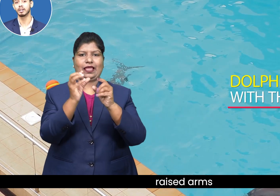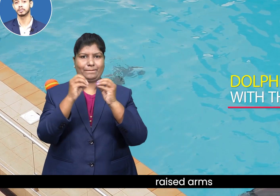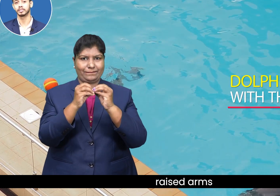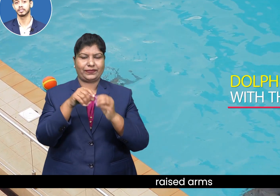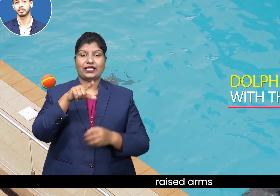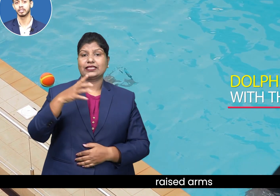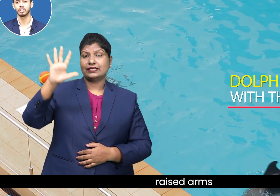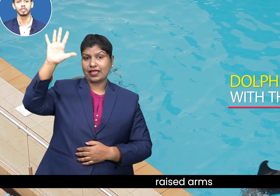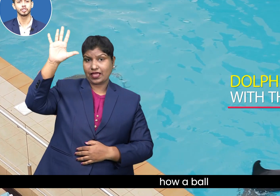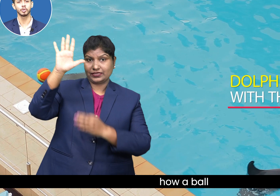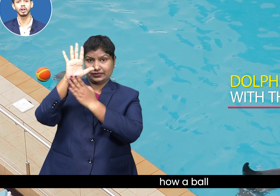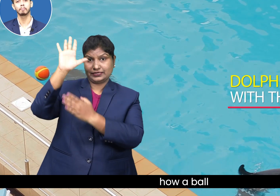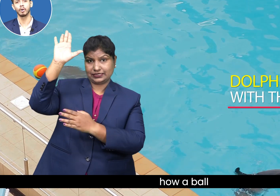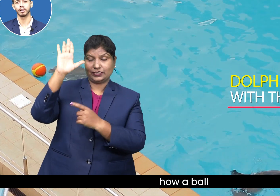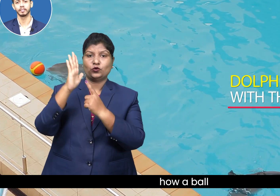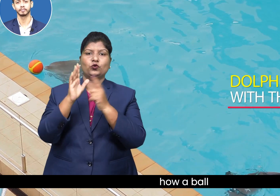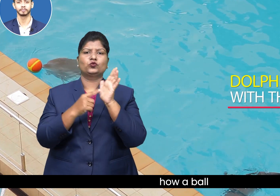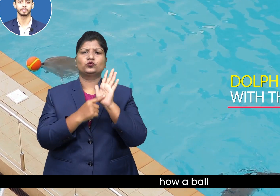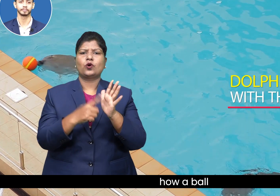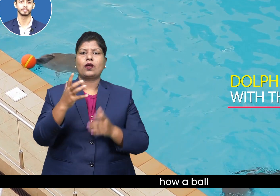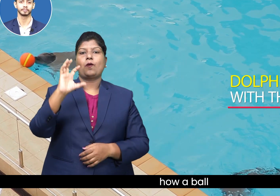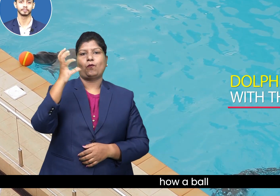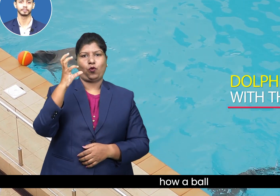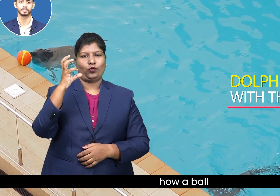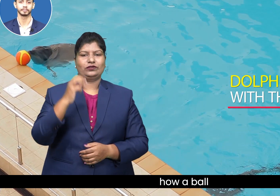Raised arms show a ball,